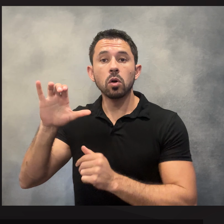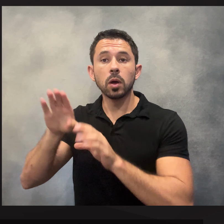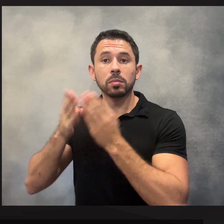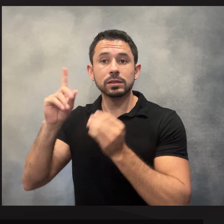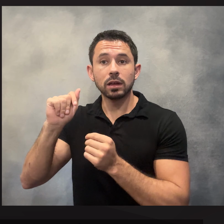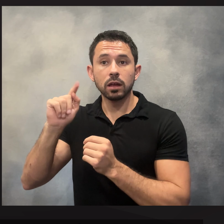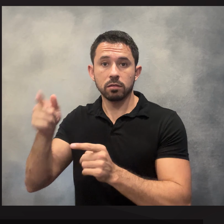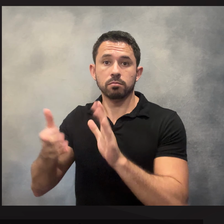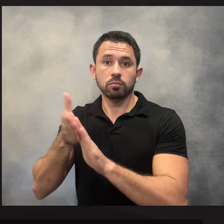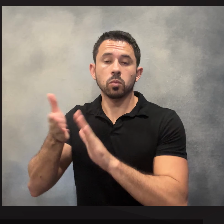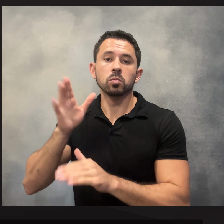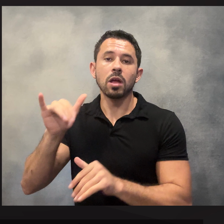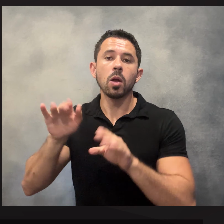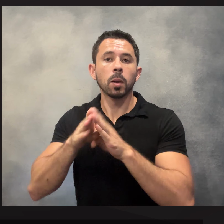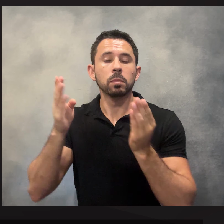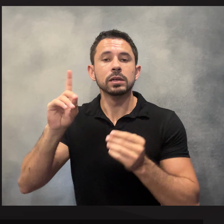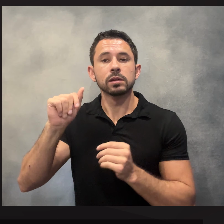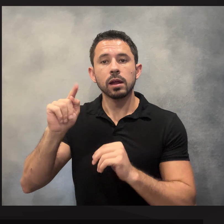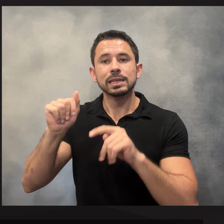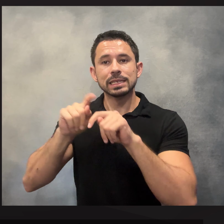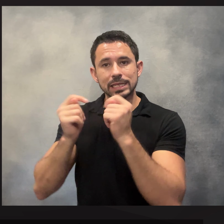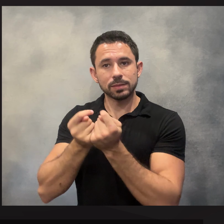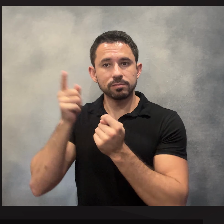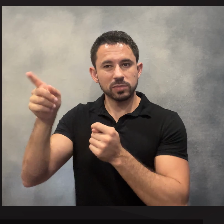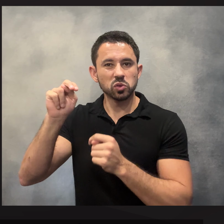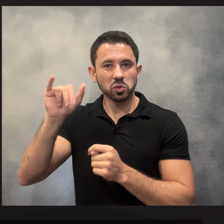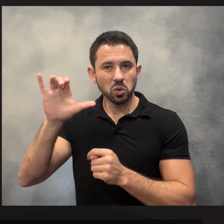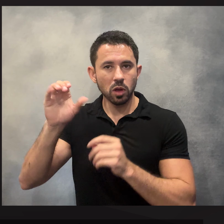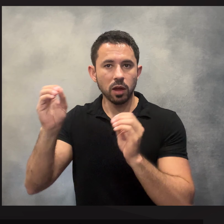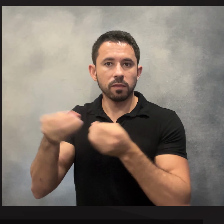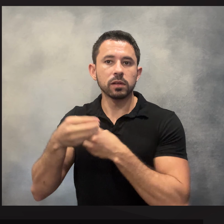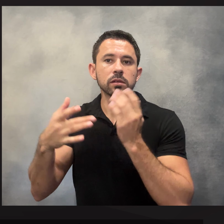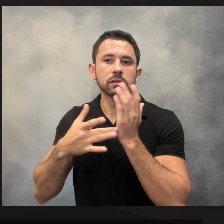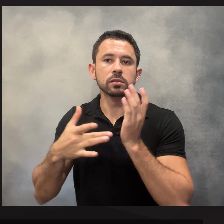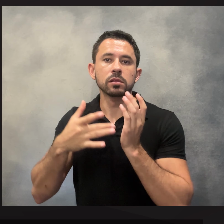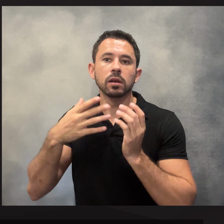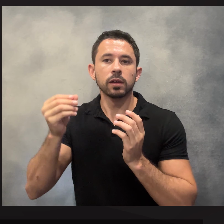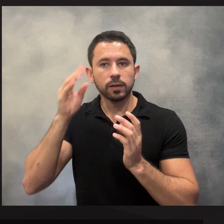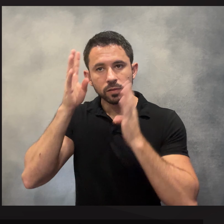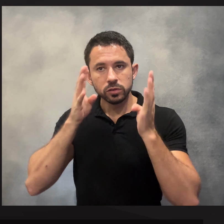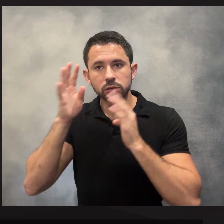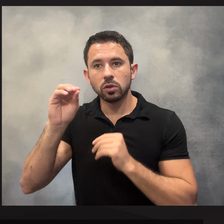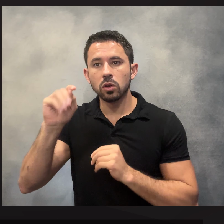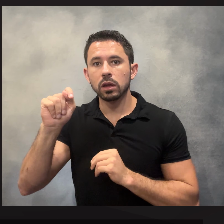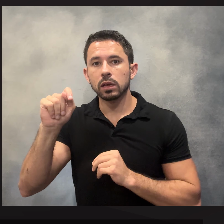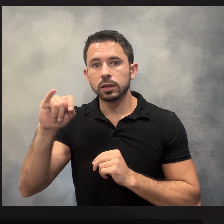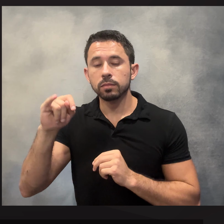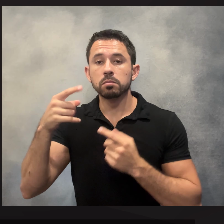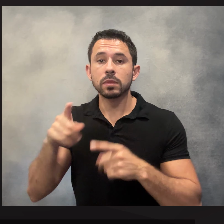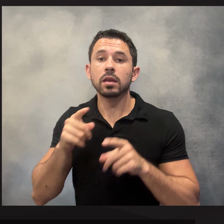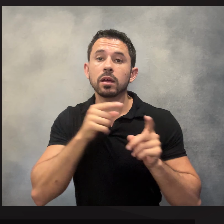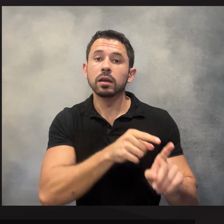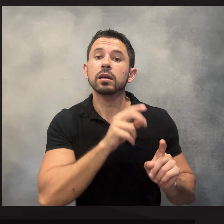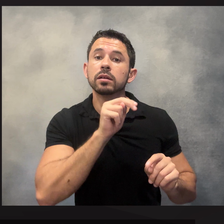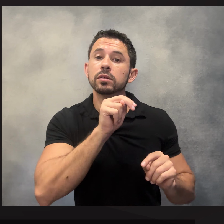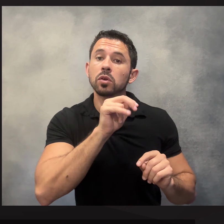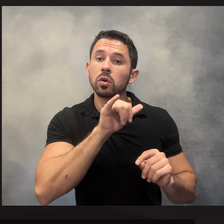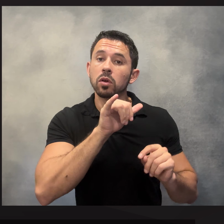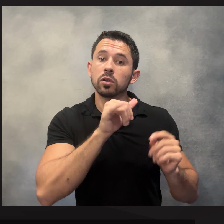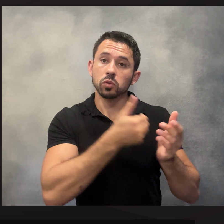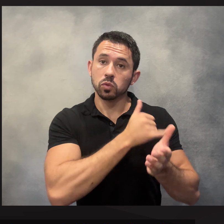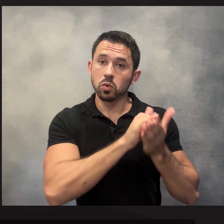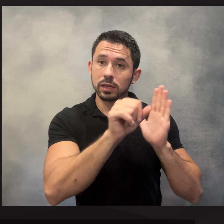the Open Data team at the New York City Office of Technology and Innovation, OTI, while New York State